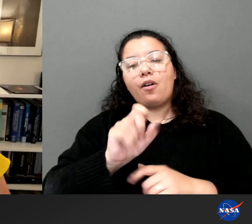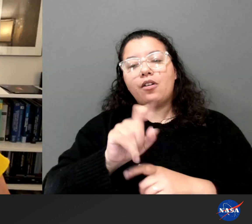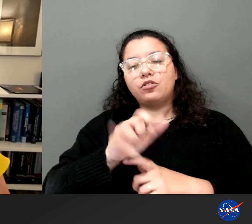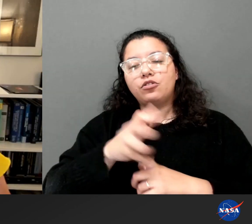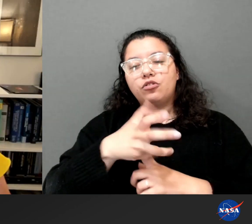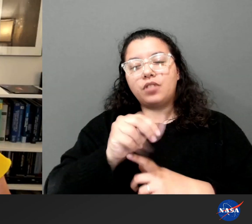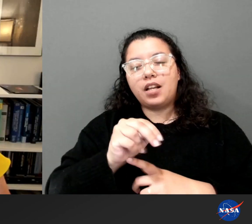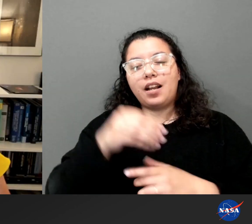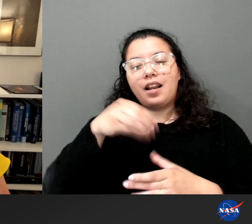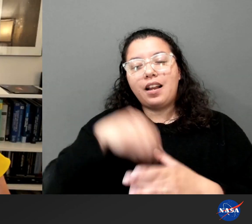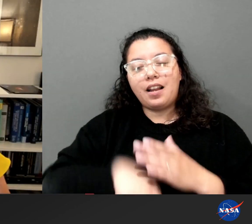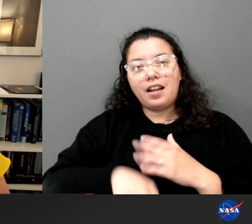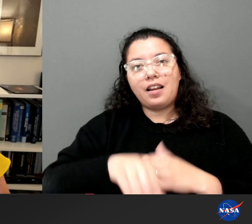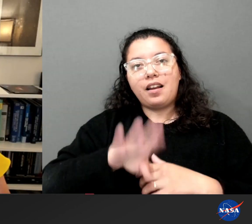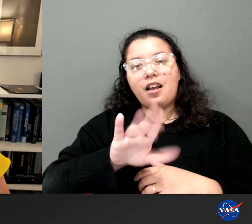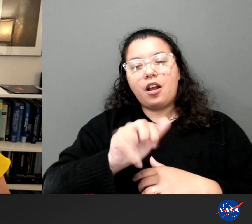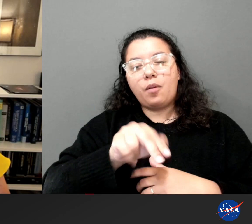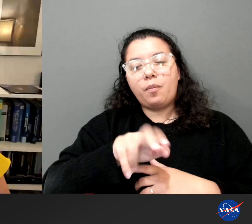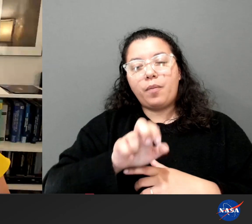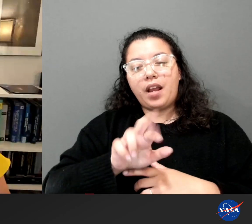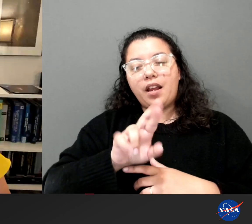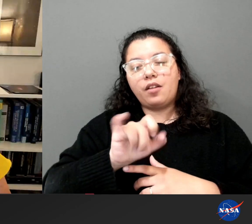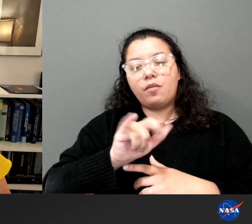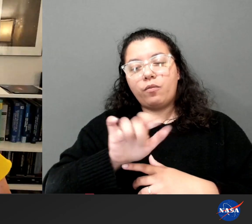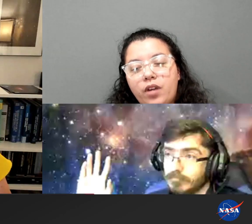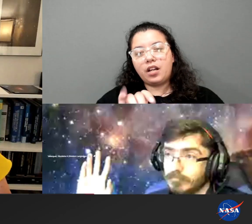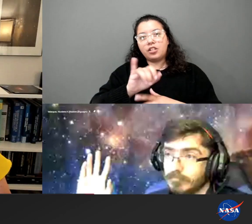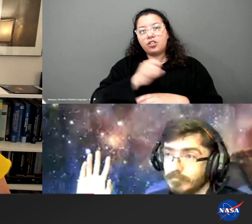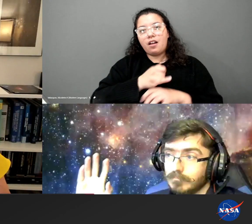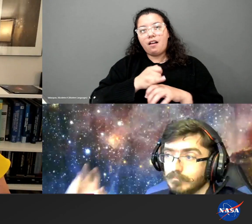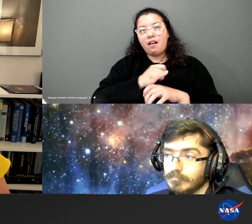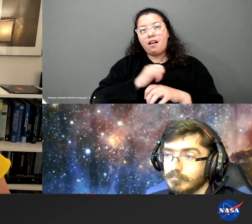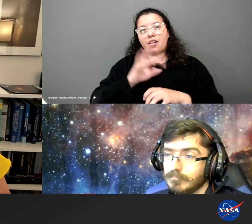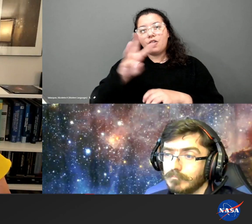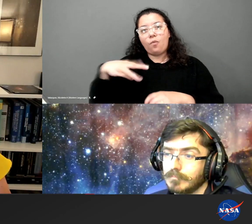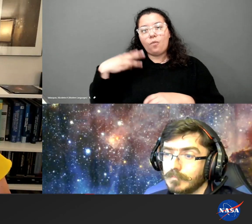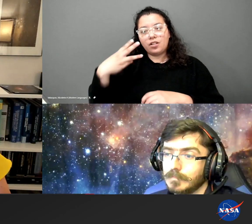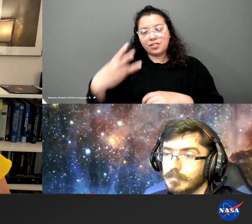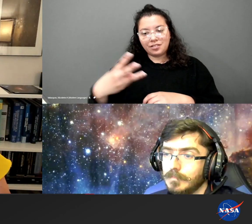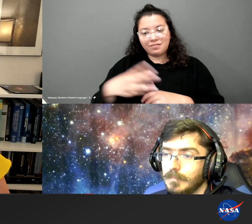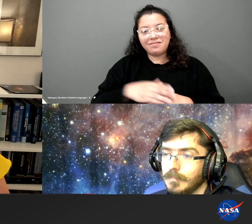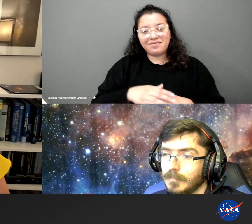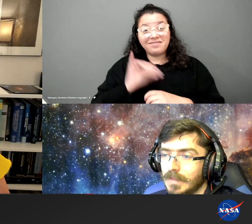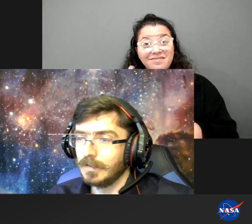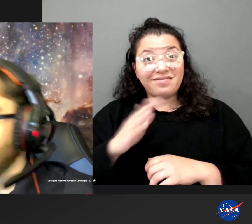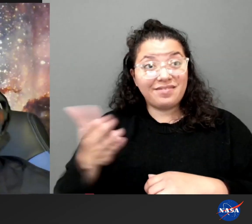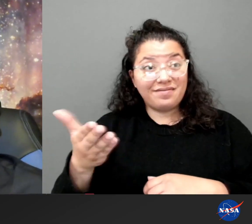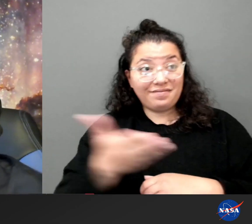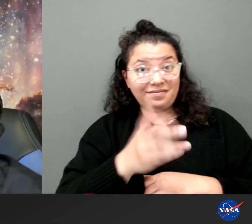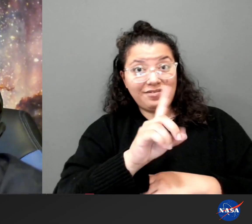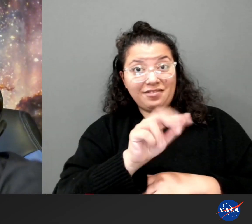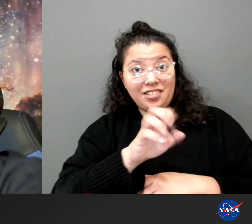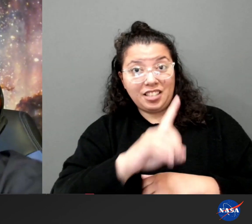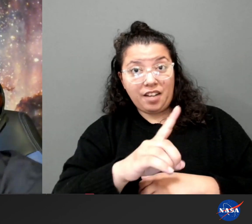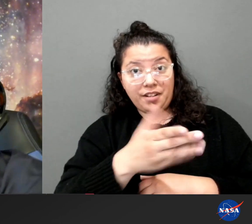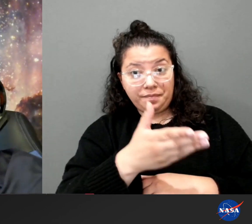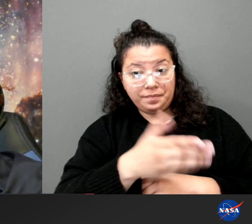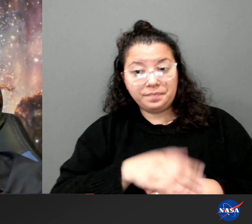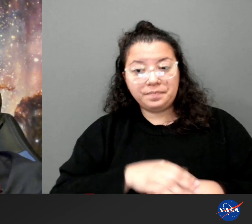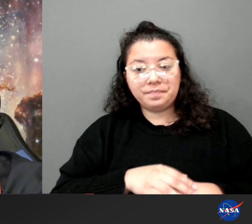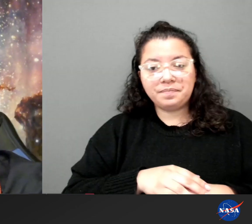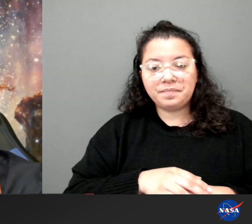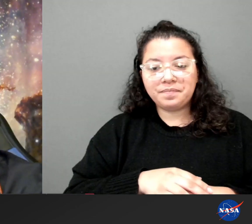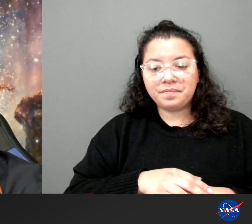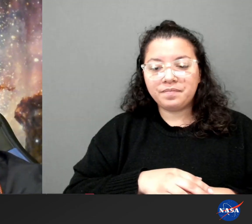Washington. So I'll put that up for, it's all David, go ahead. So I can speak a little